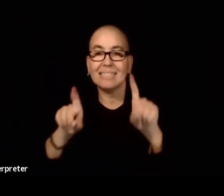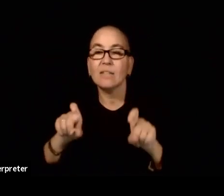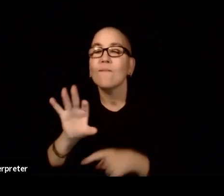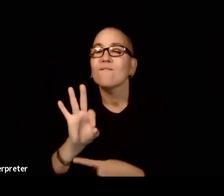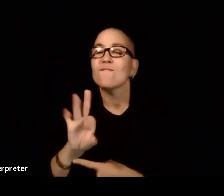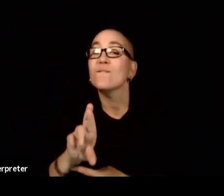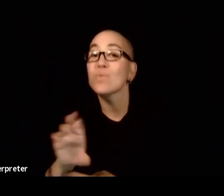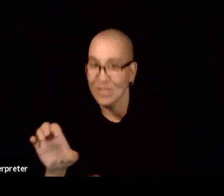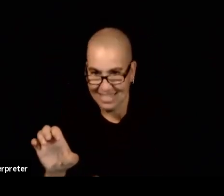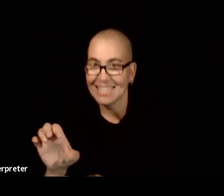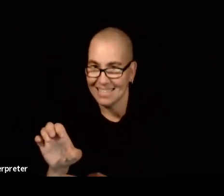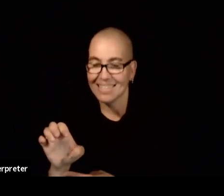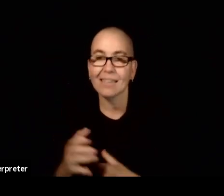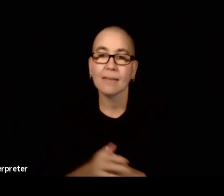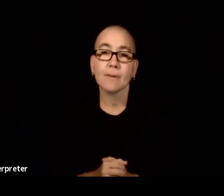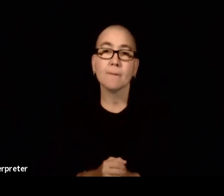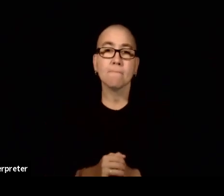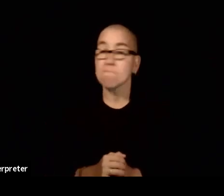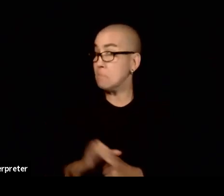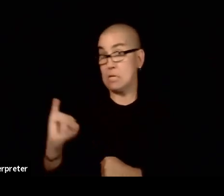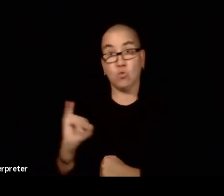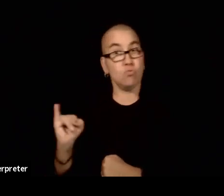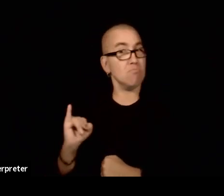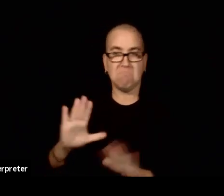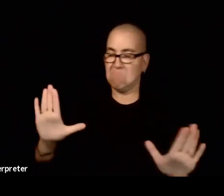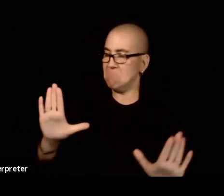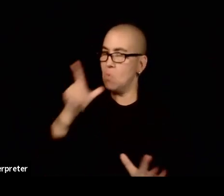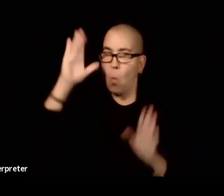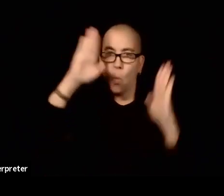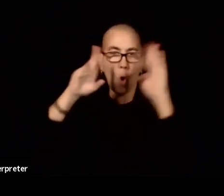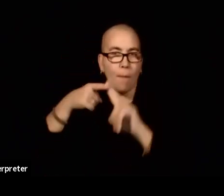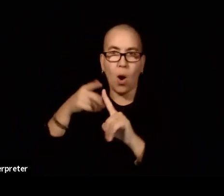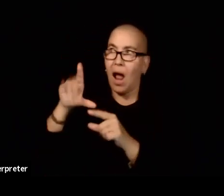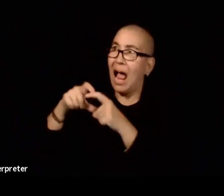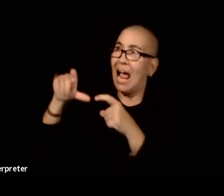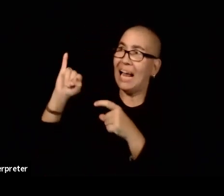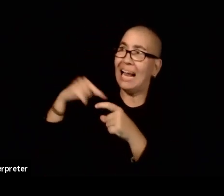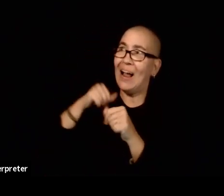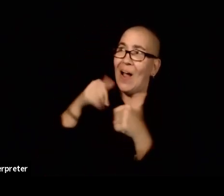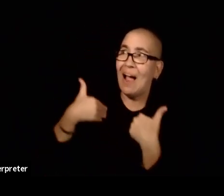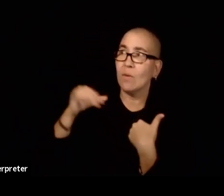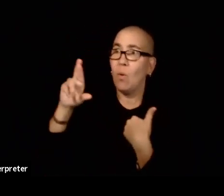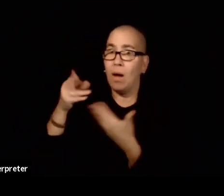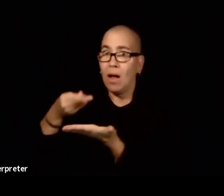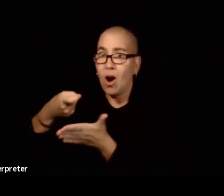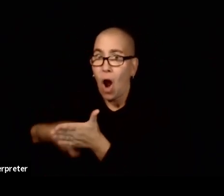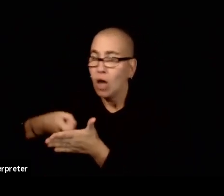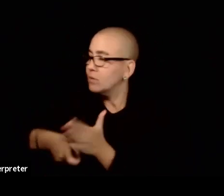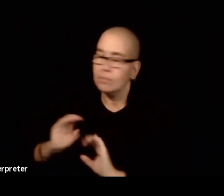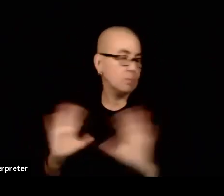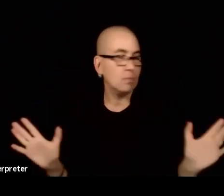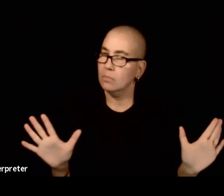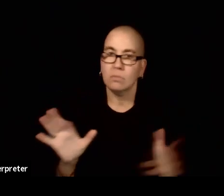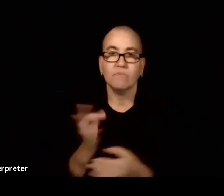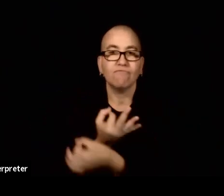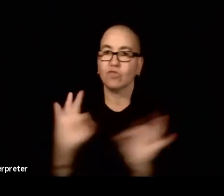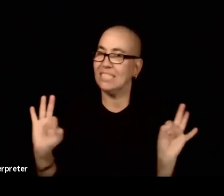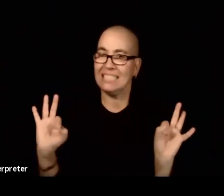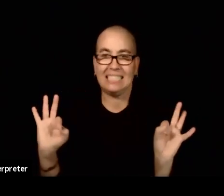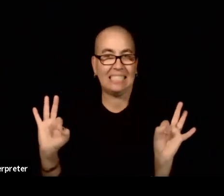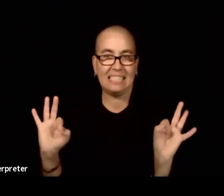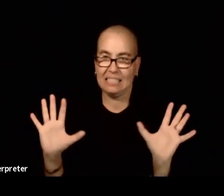or indicate if they're uninsured, and the state will handle backstop any costs that aren't covered by the